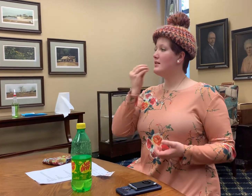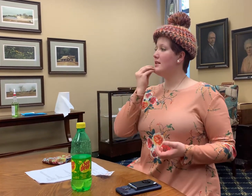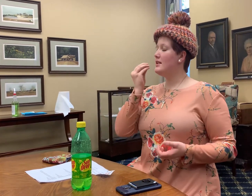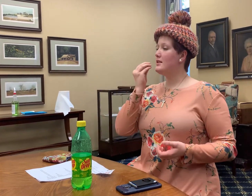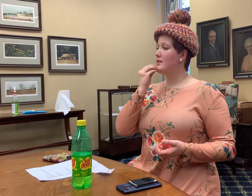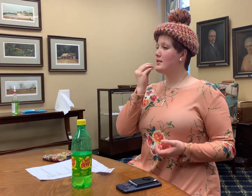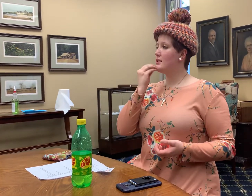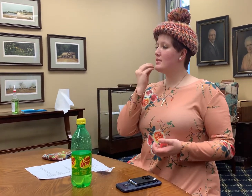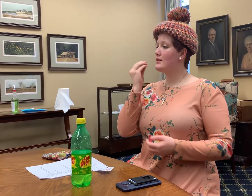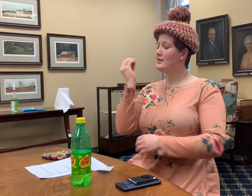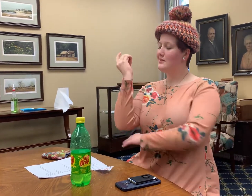eat today?